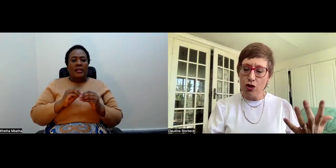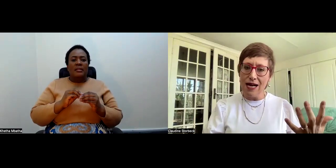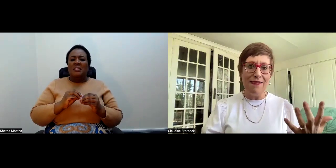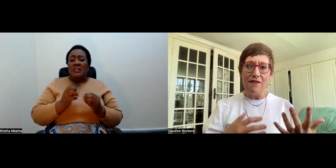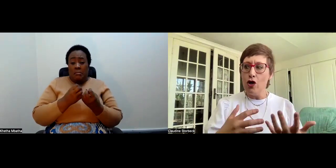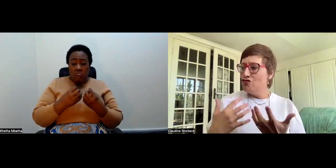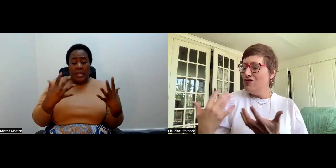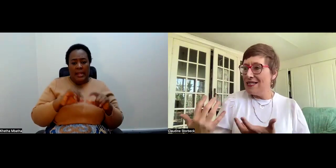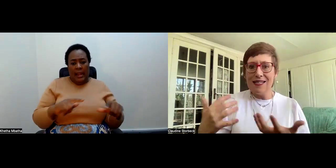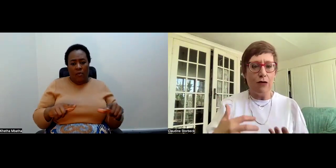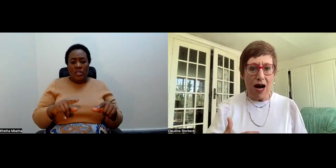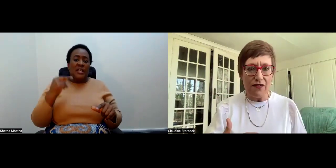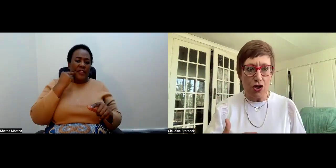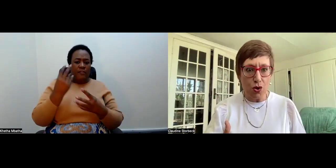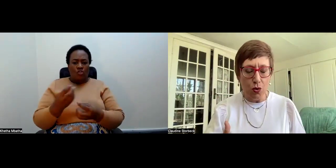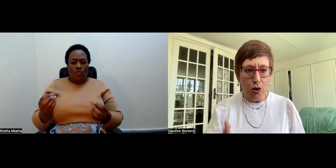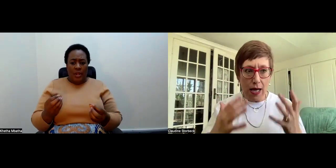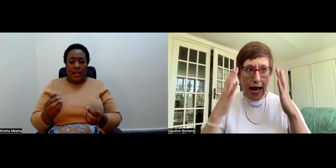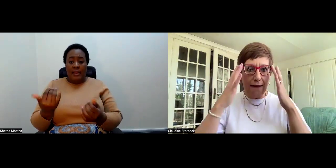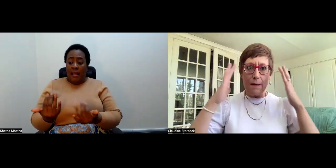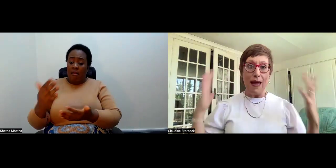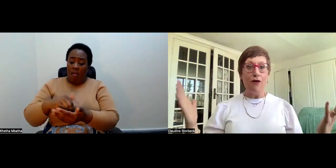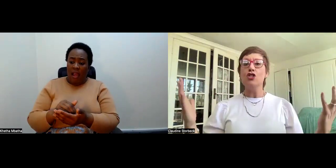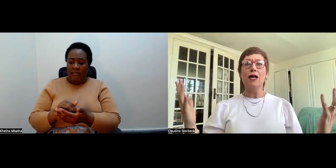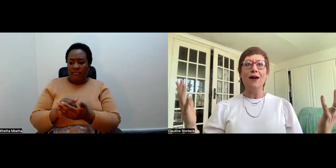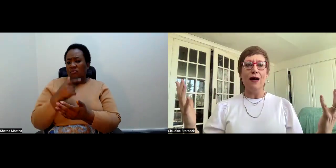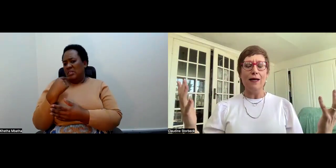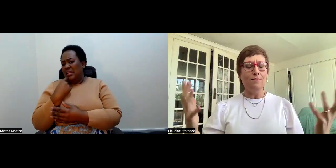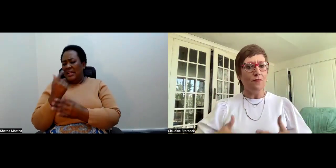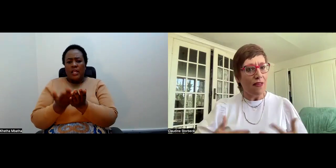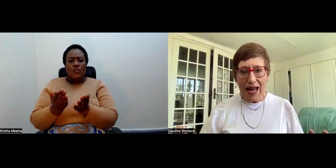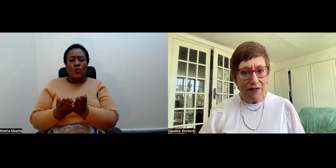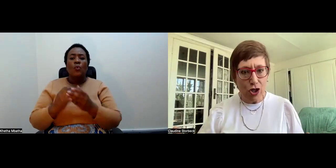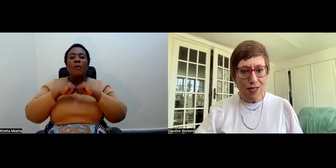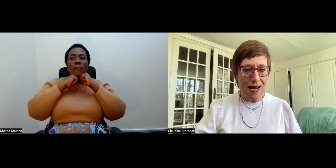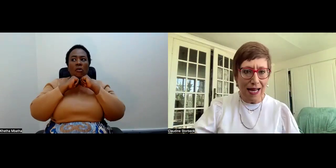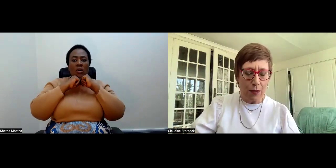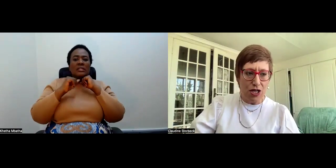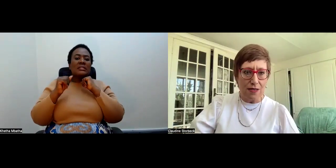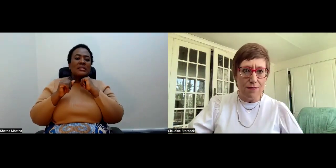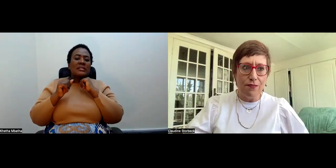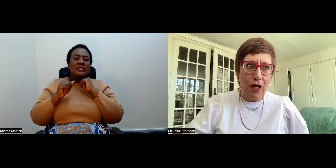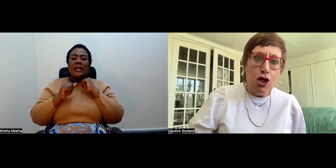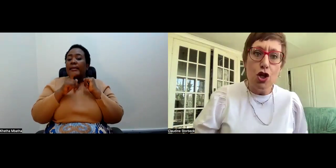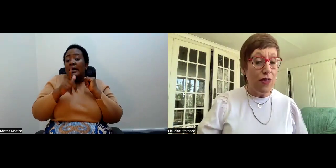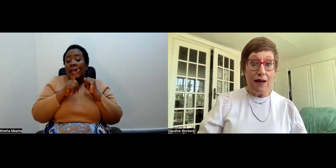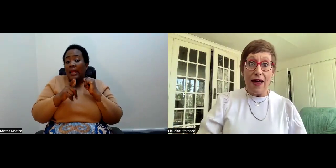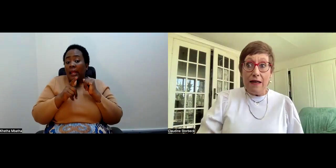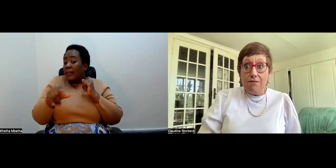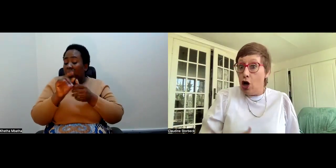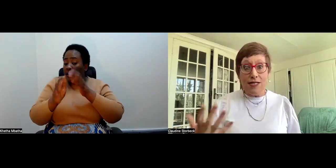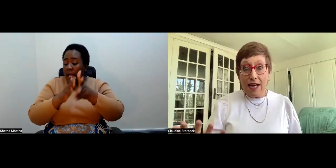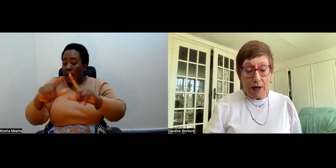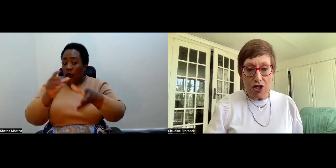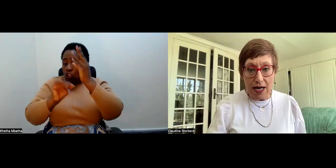deaf children and they've only recently arrived at school and their parents are hearing, they haven't learned sign language yet. So then